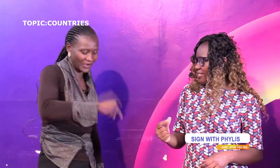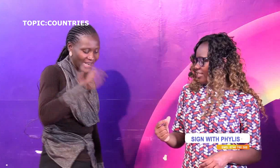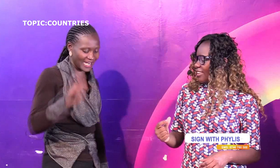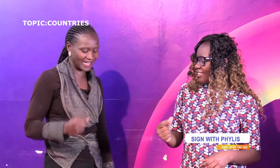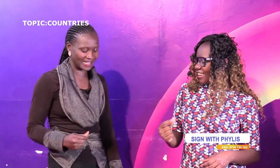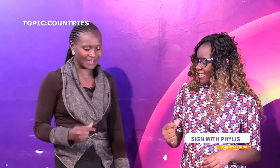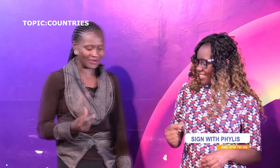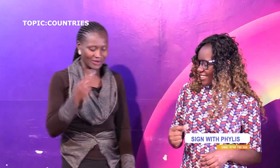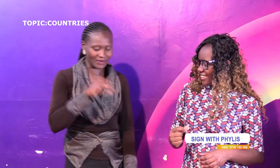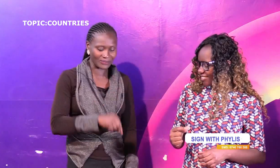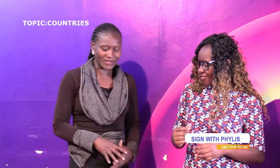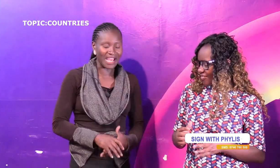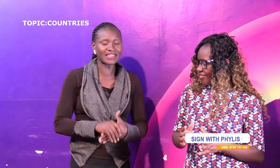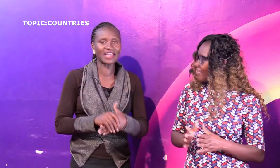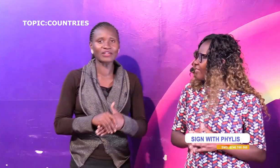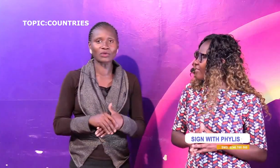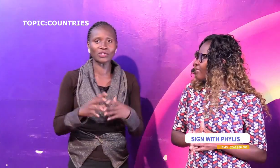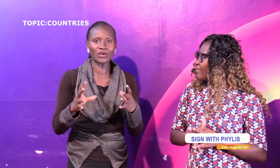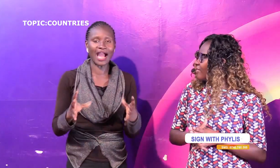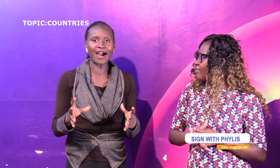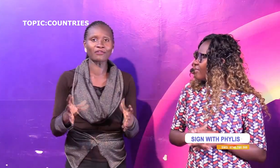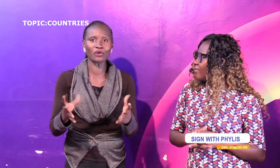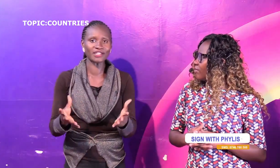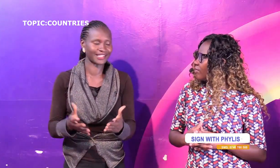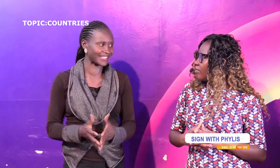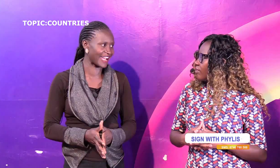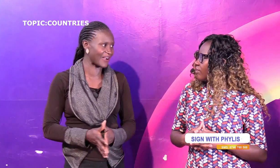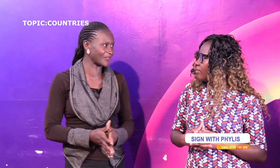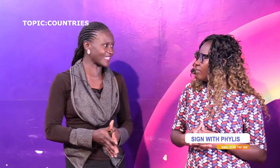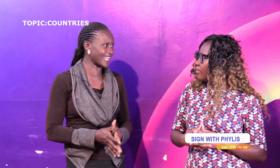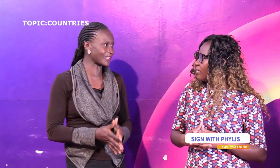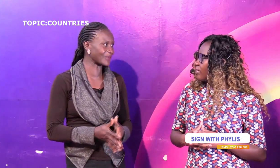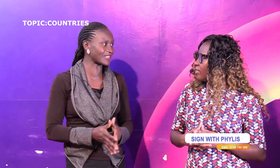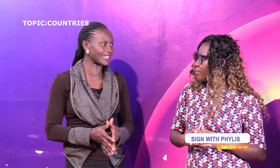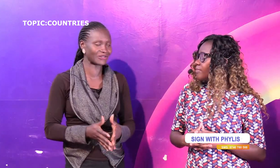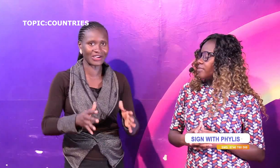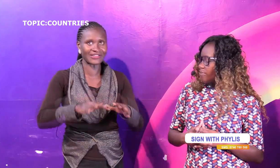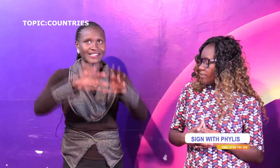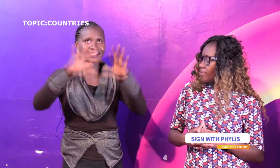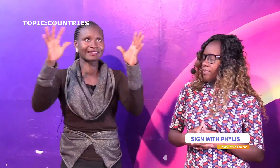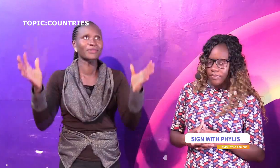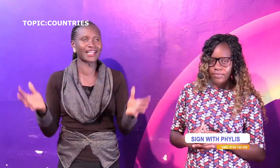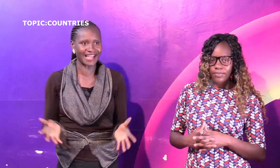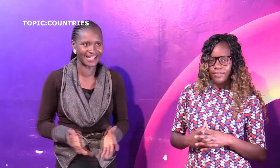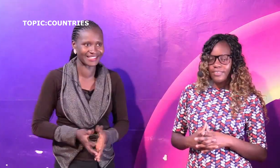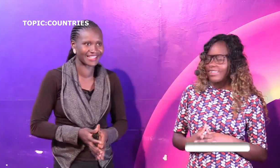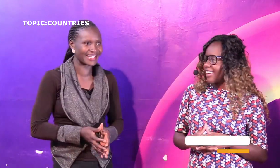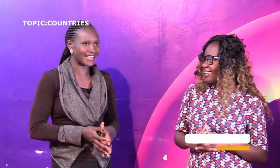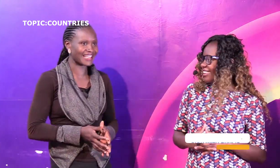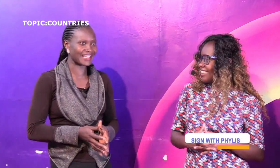Yeah, right. And then we also have continent. How do you sign continent? You know, continent is something large. Yeah. Continent.